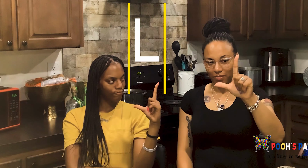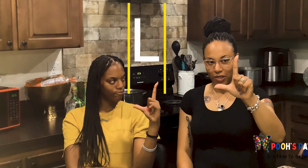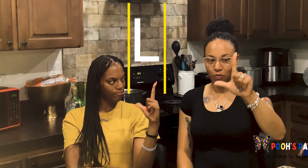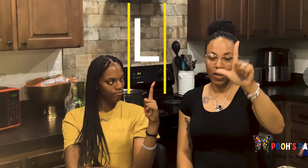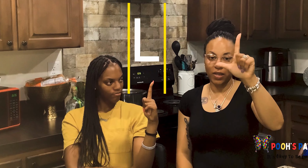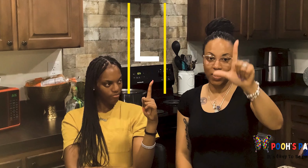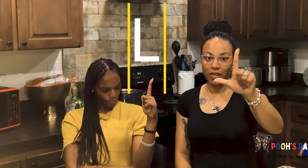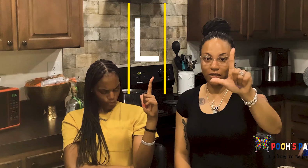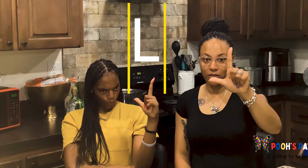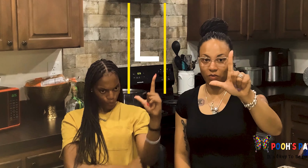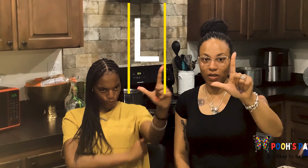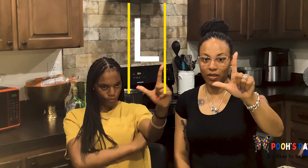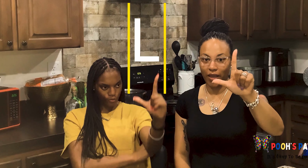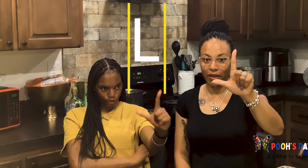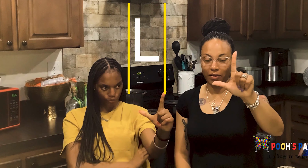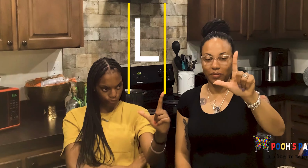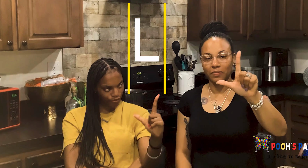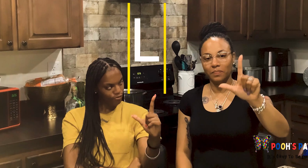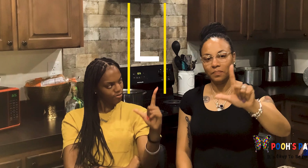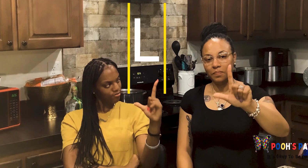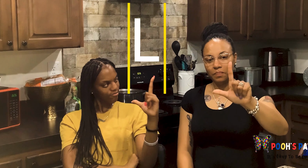That's probably the easiest one. L.